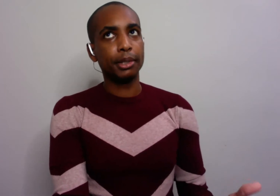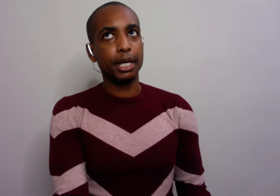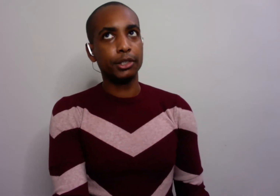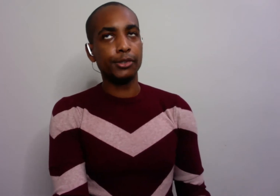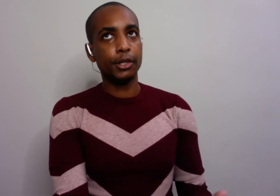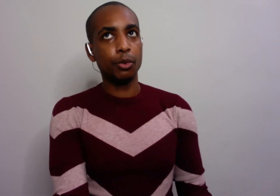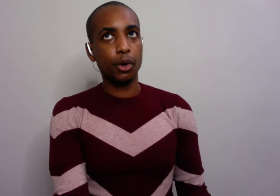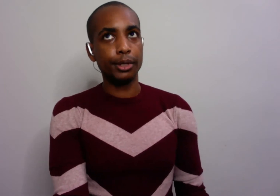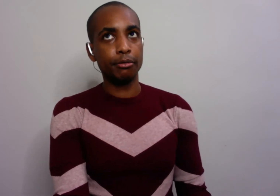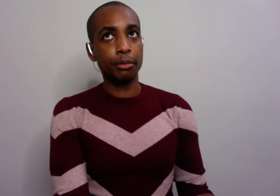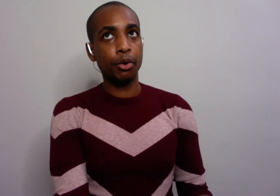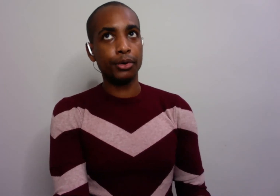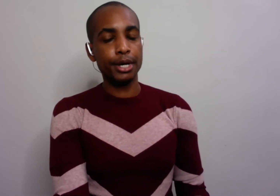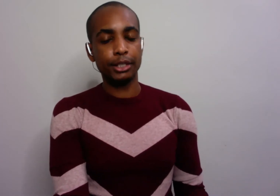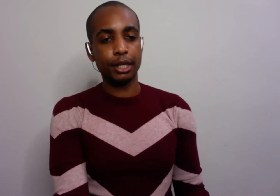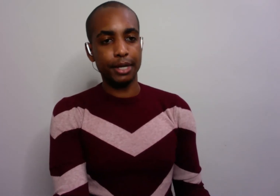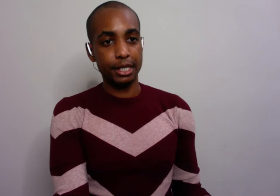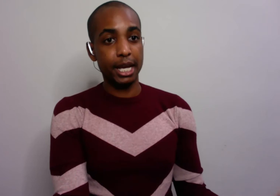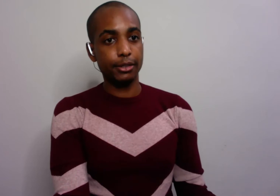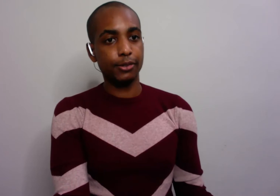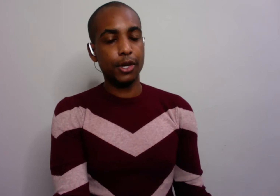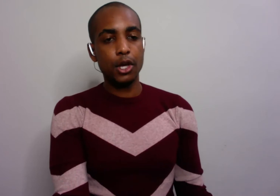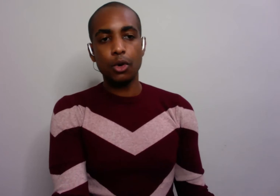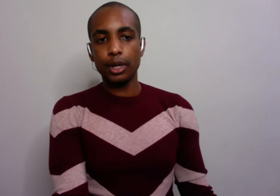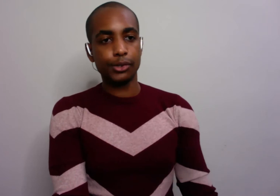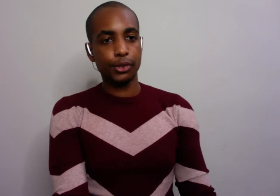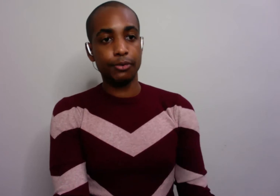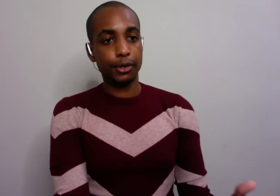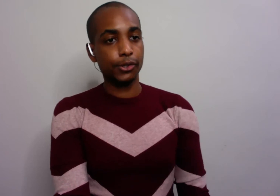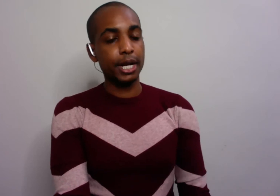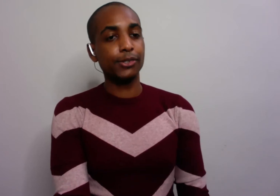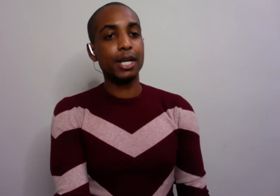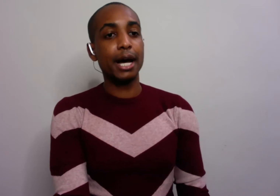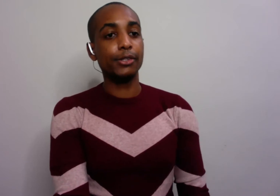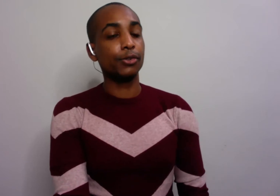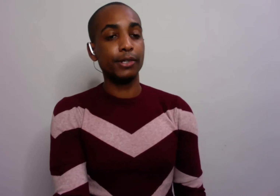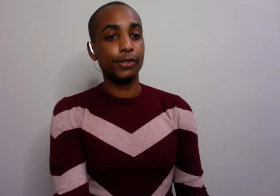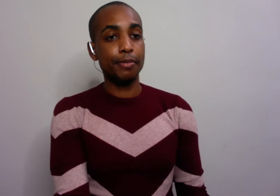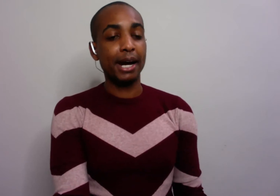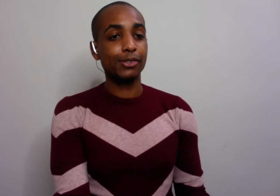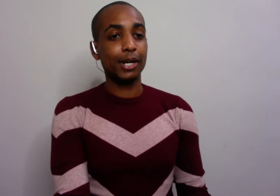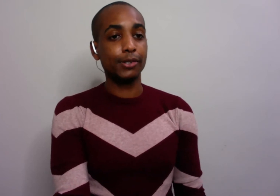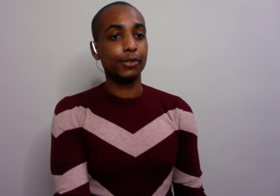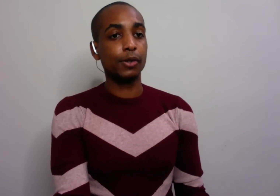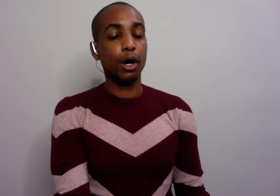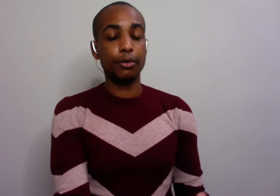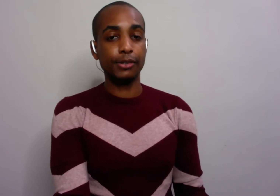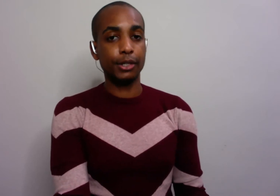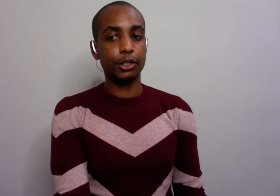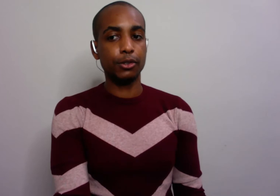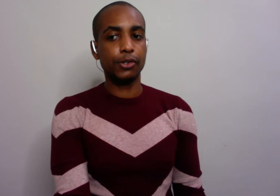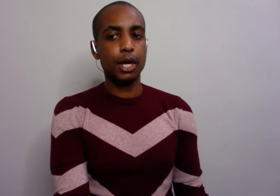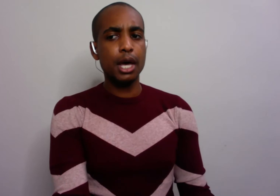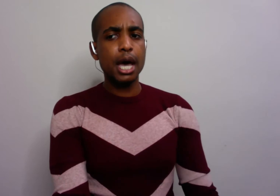largest publications in the world that report on HIV and AIDS. We also focus on STIs, racism, access, all of